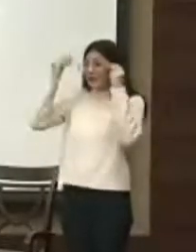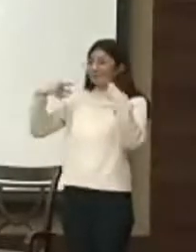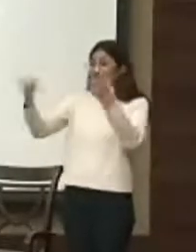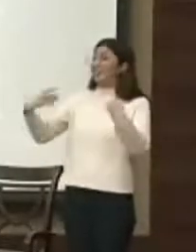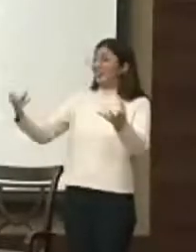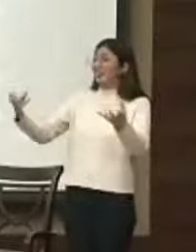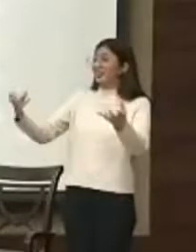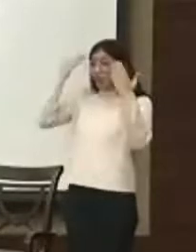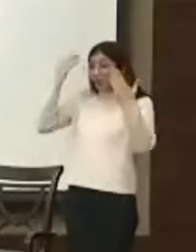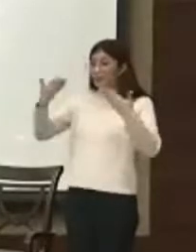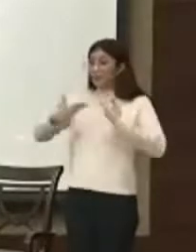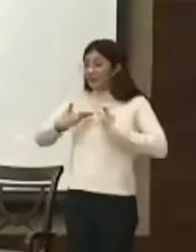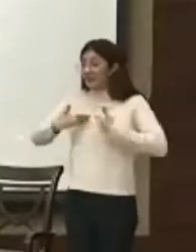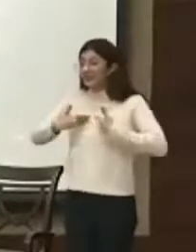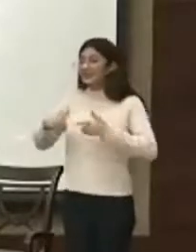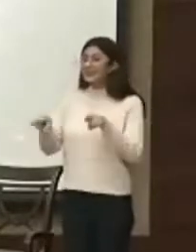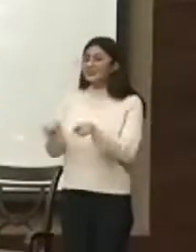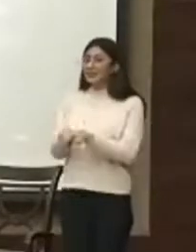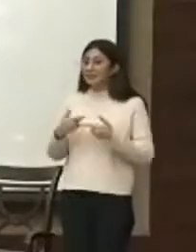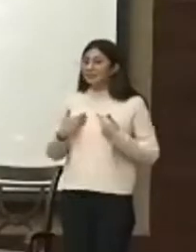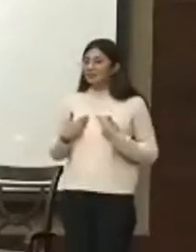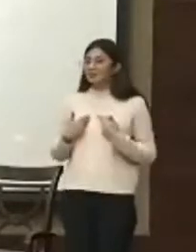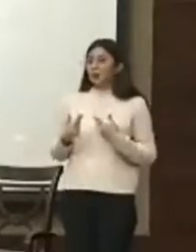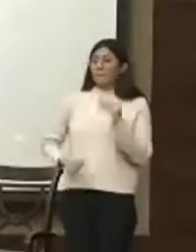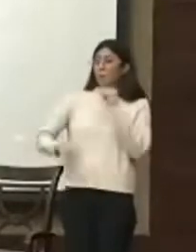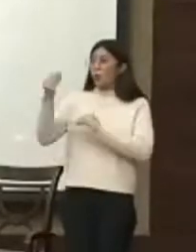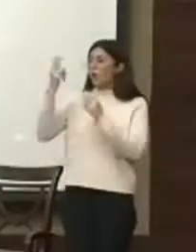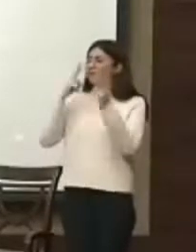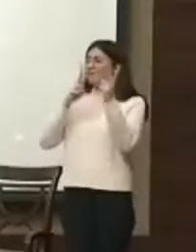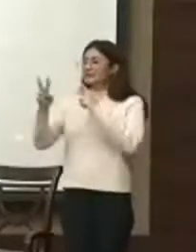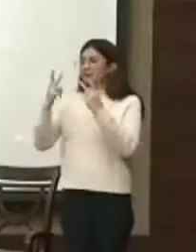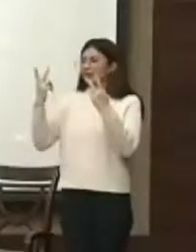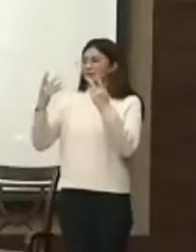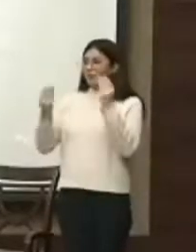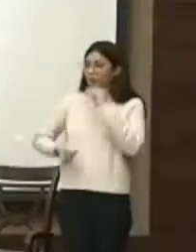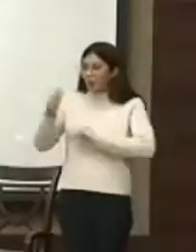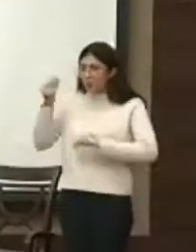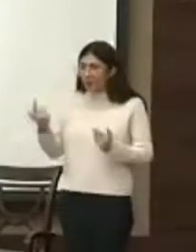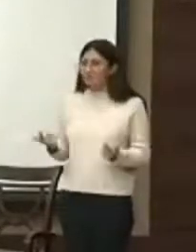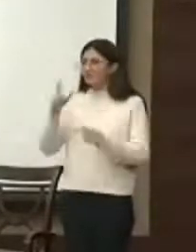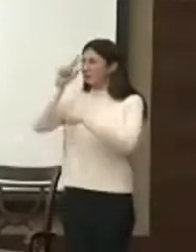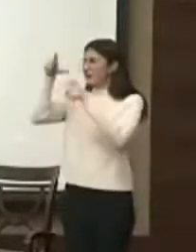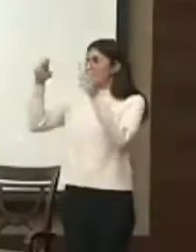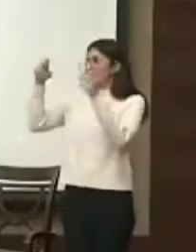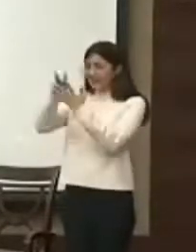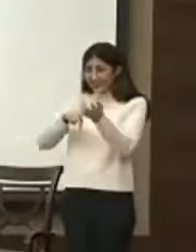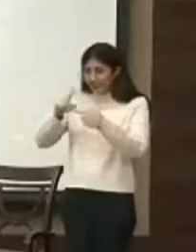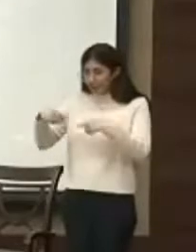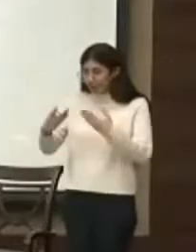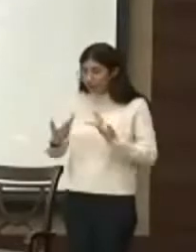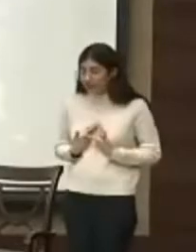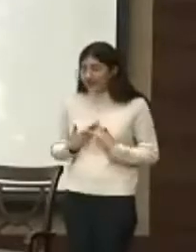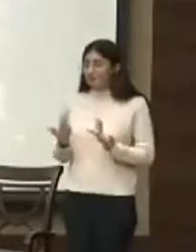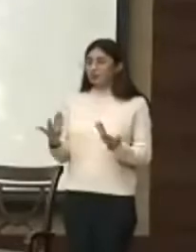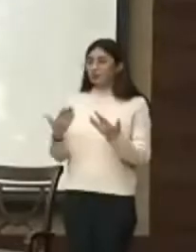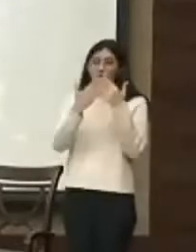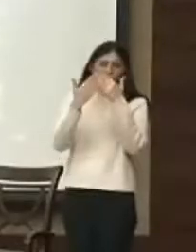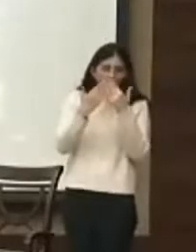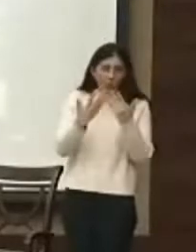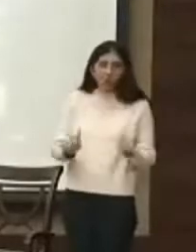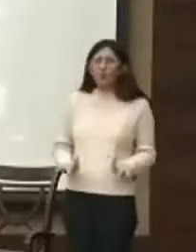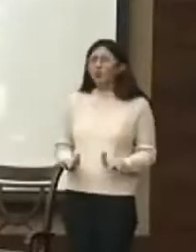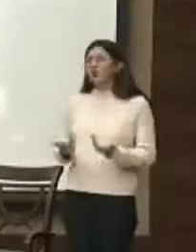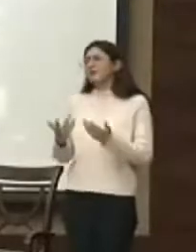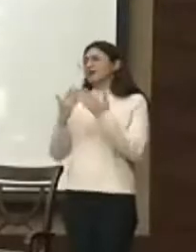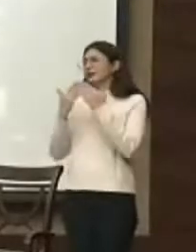people intermingle? Why don't there's more visibility of us? Why don't people read about us in the school and education sector